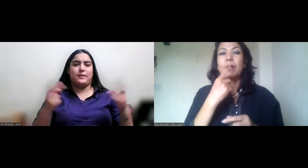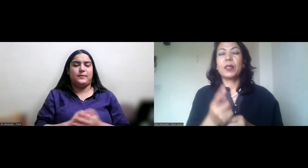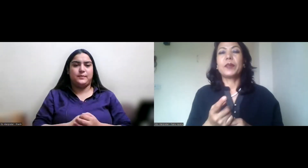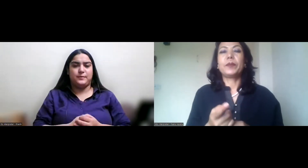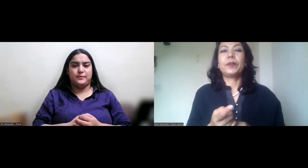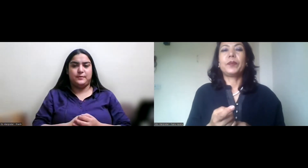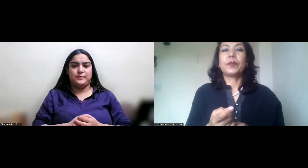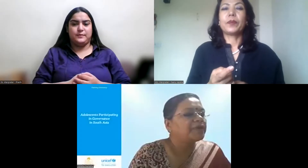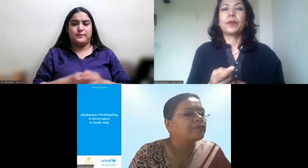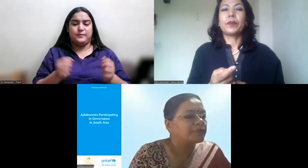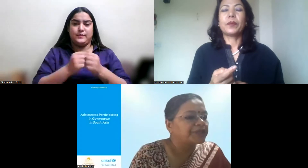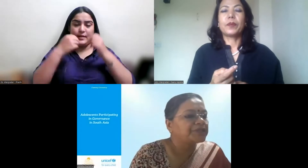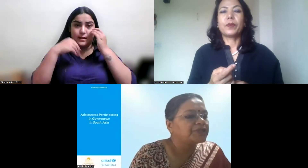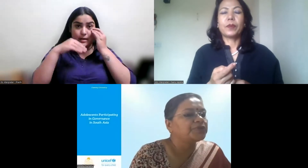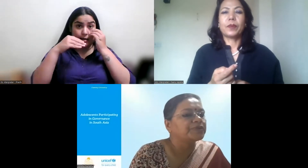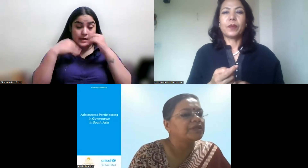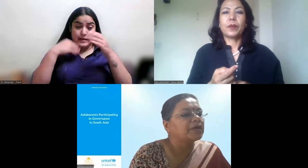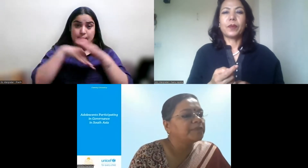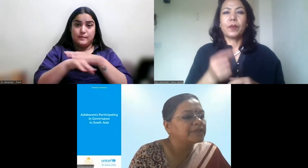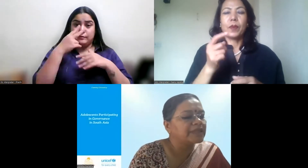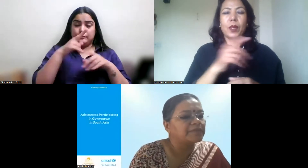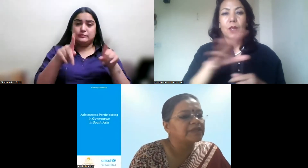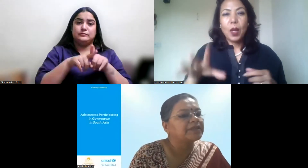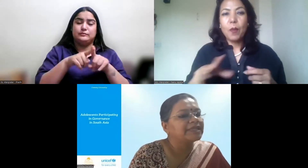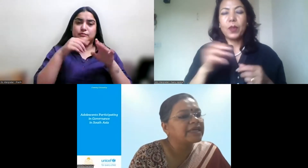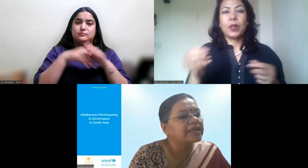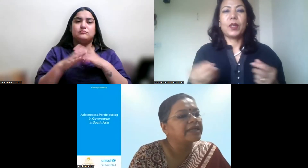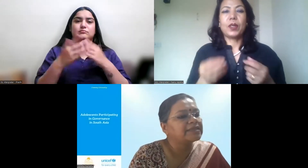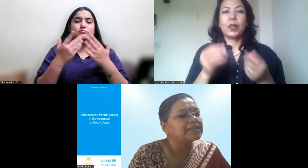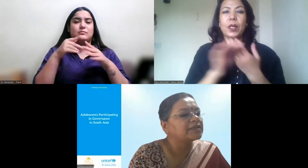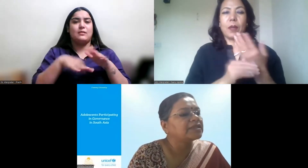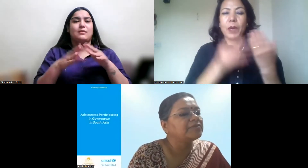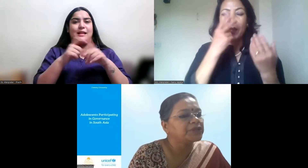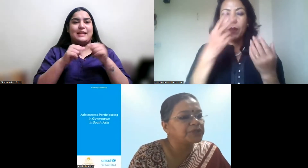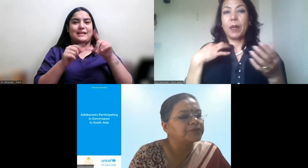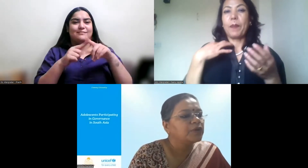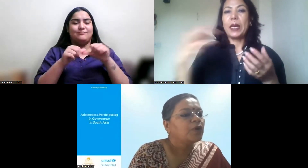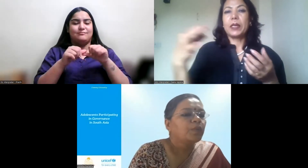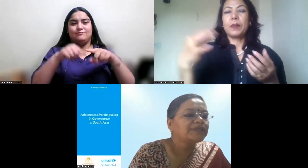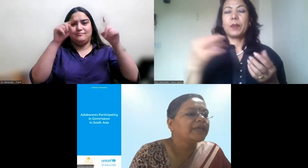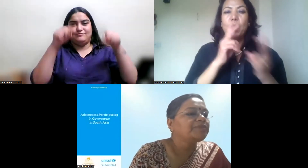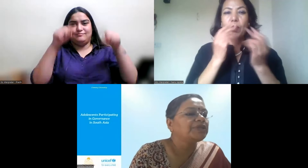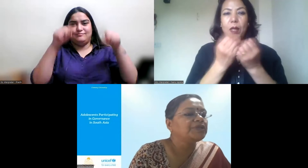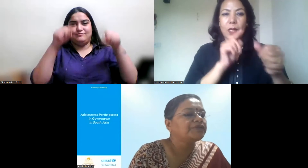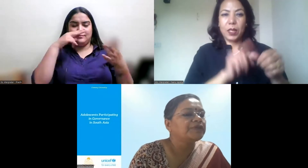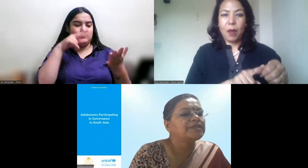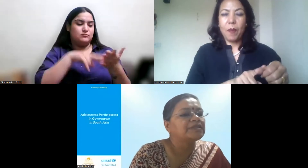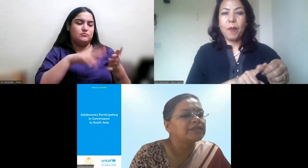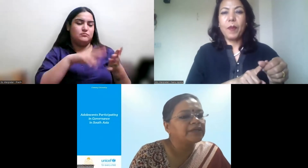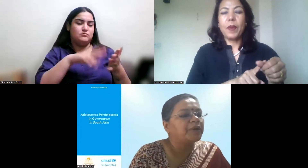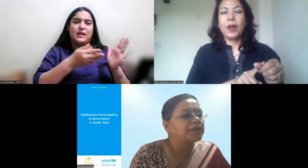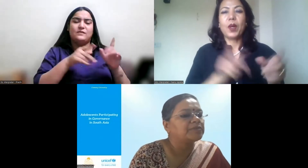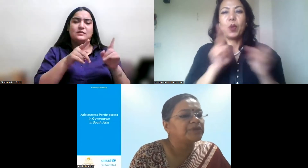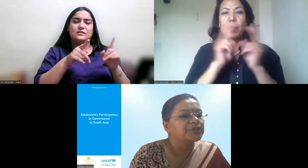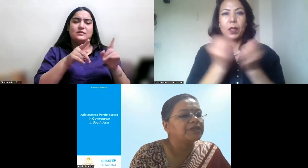child-led participatory mapping of protection issues in urban slums and the data analysis undertaken by children was a game changer for their